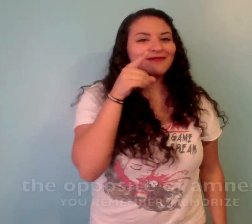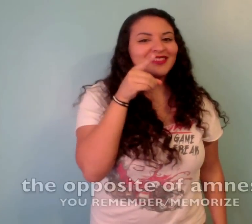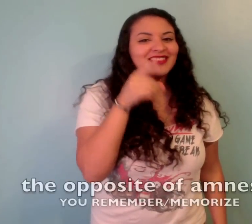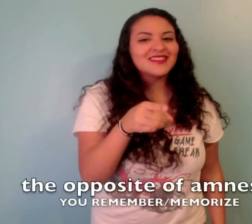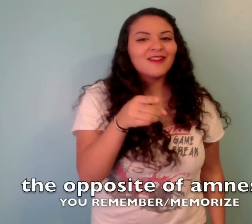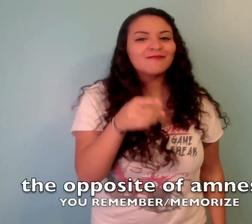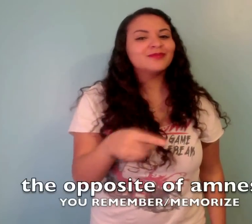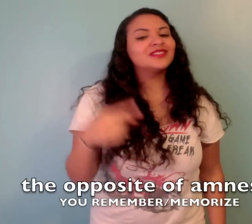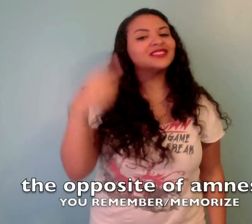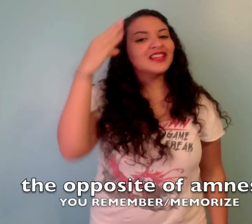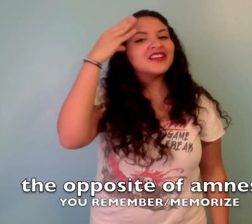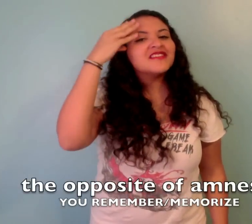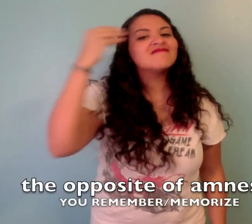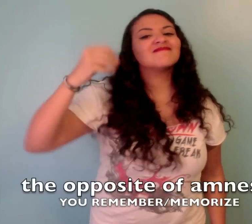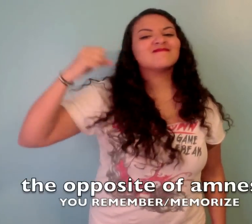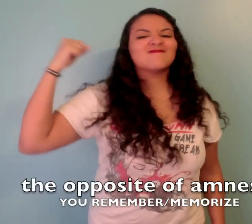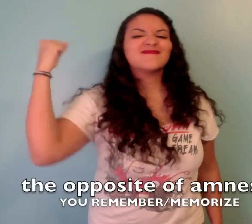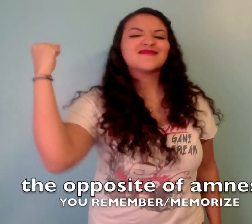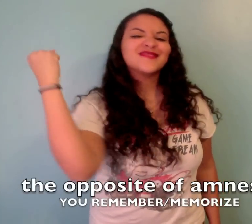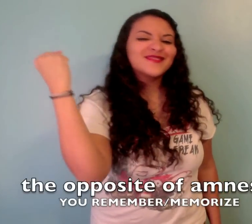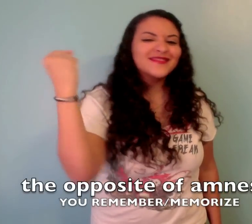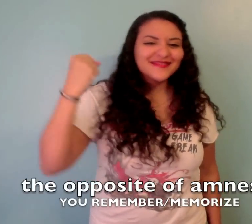the opposite of amnesia